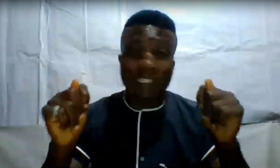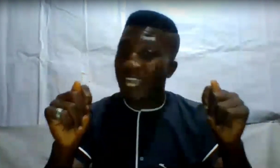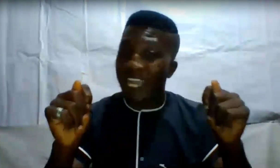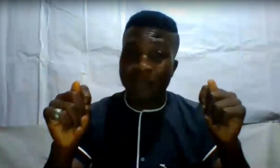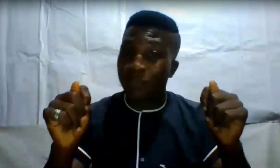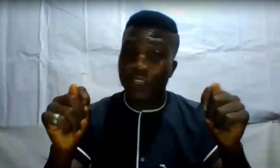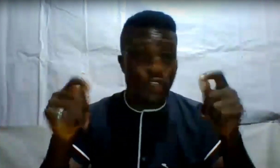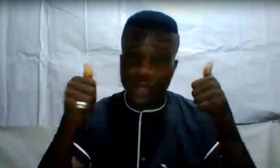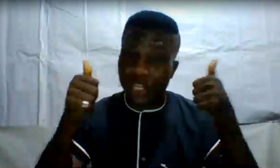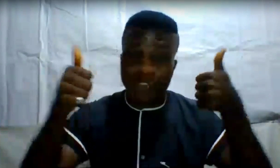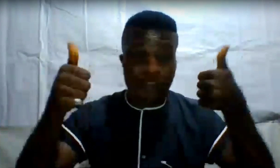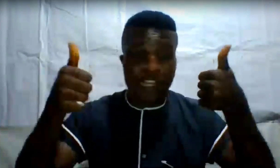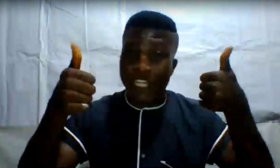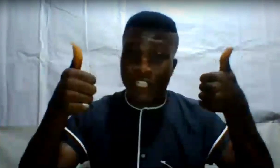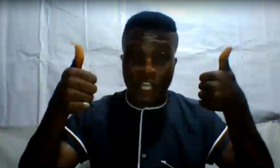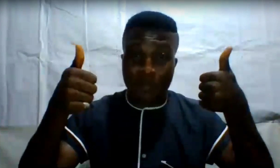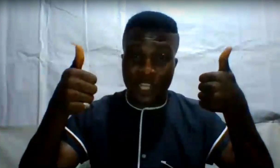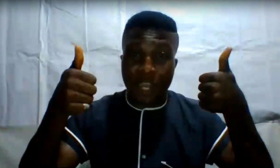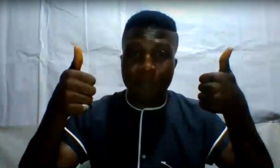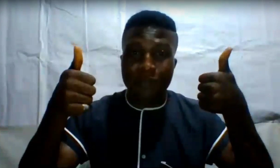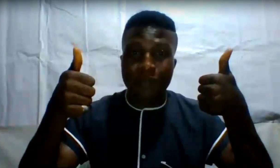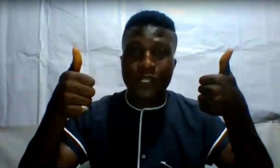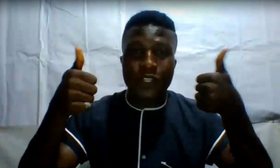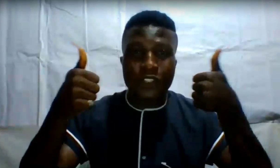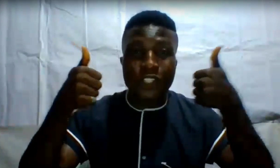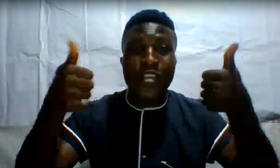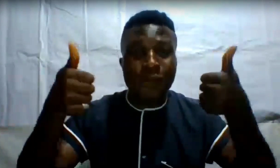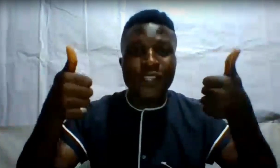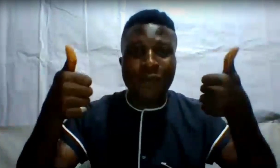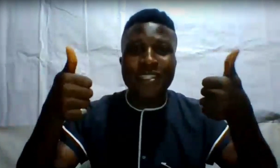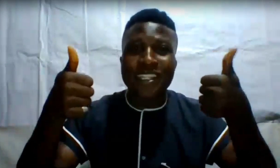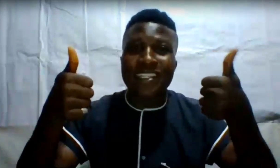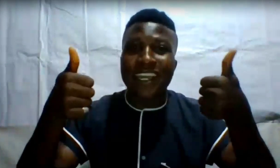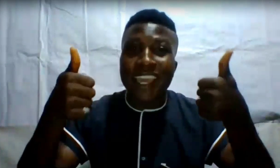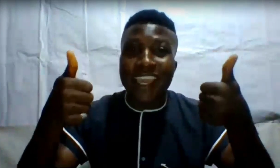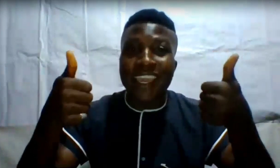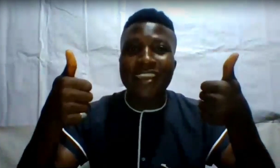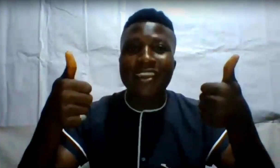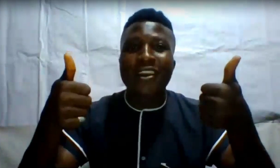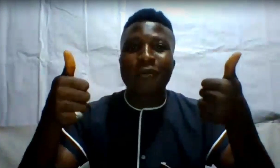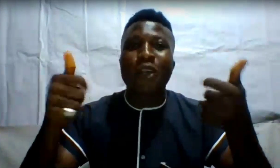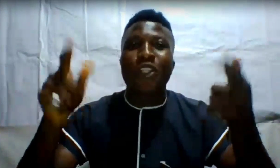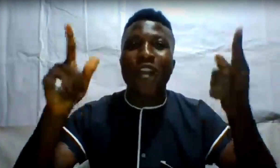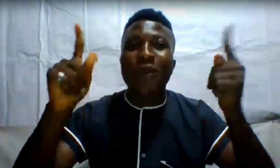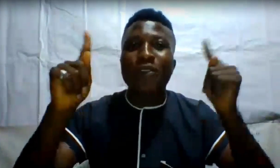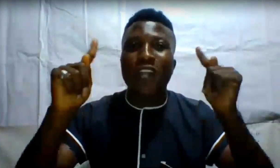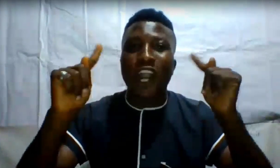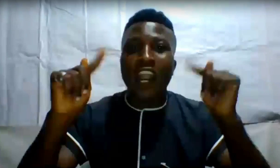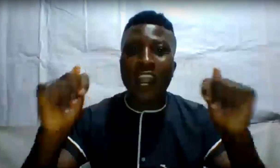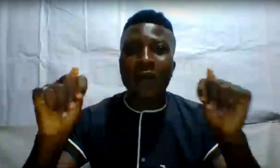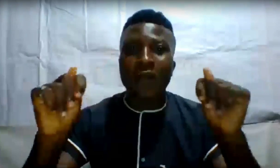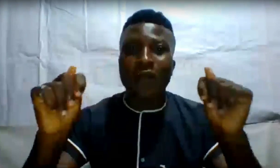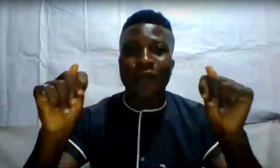giving a thumbs up because your thumbs up is letter A, but your thumbs up is letter